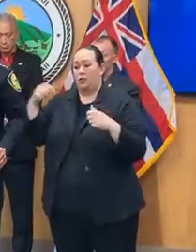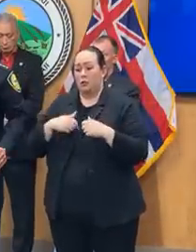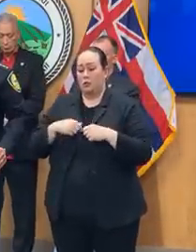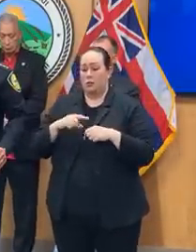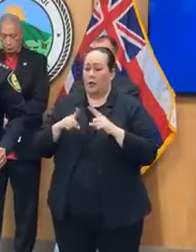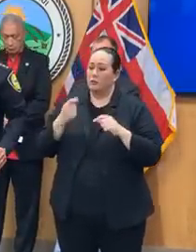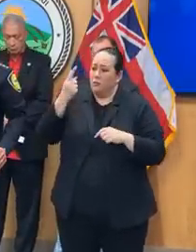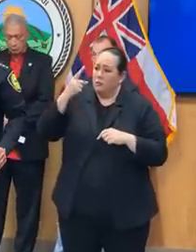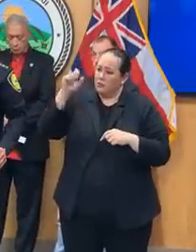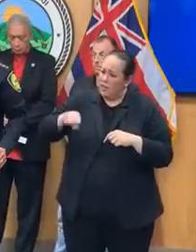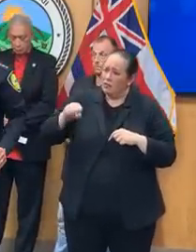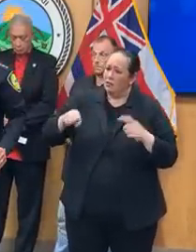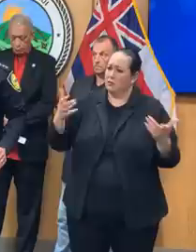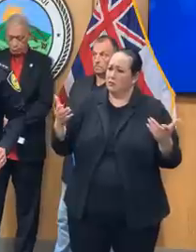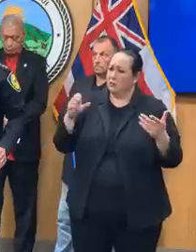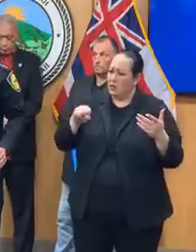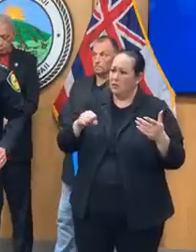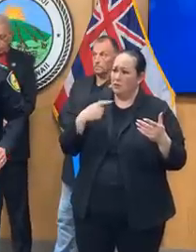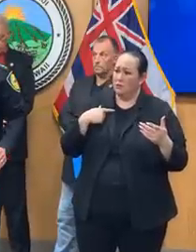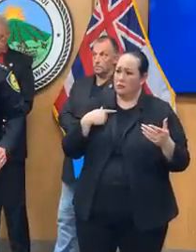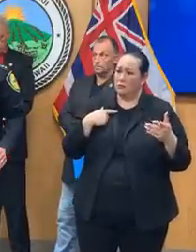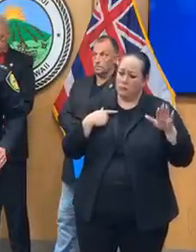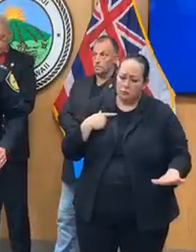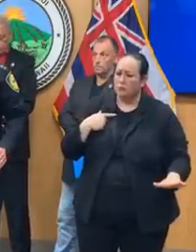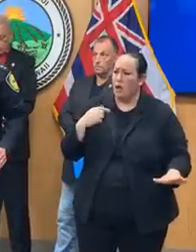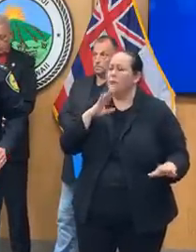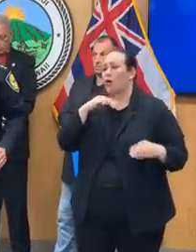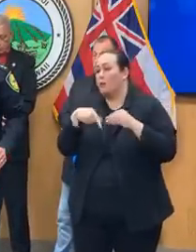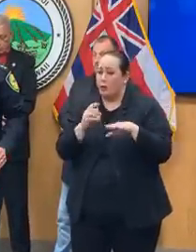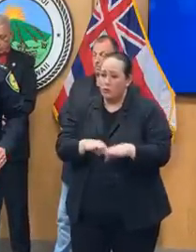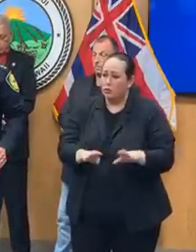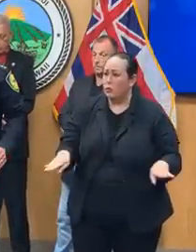yes. But we haven't, what I'm talking about is children.